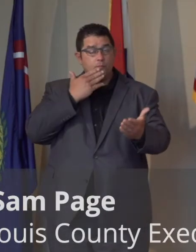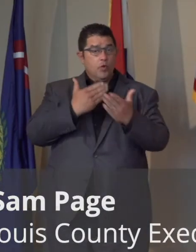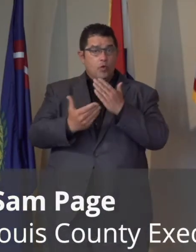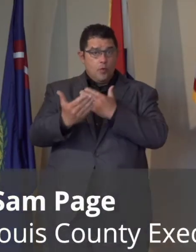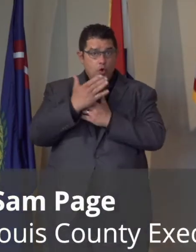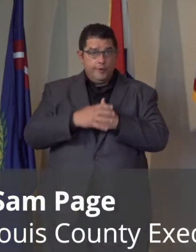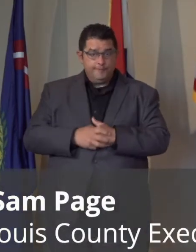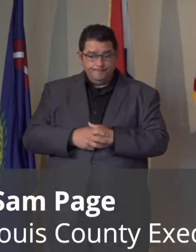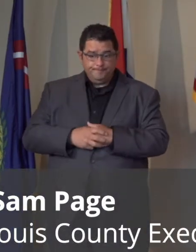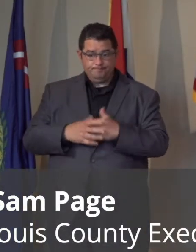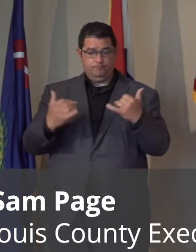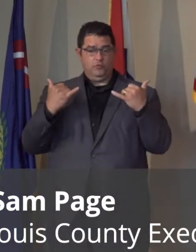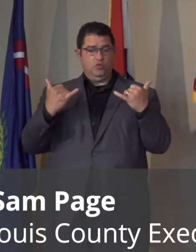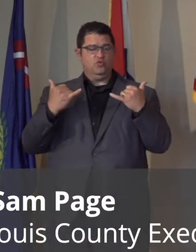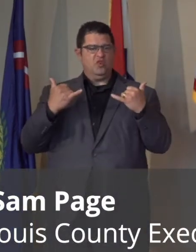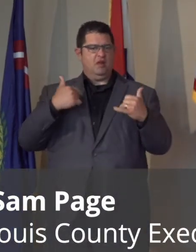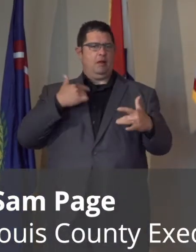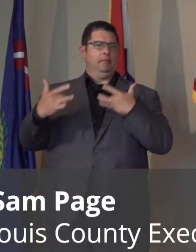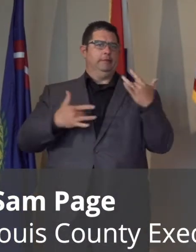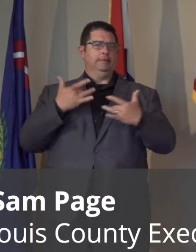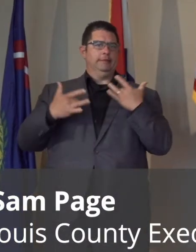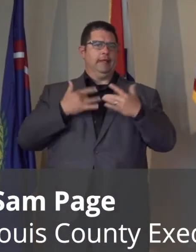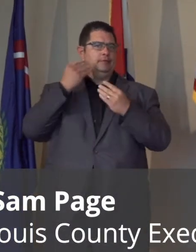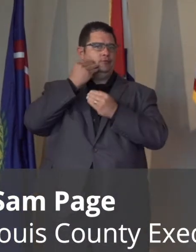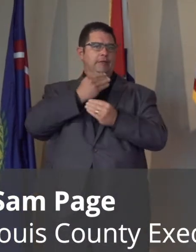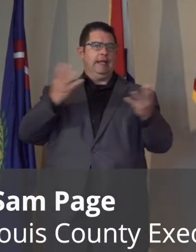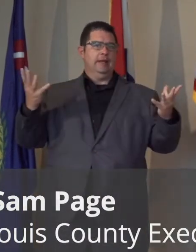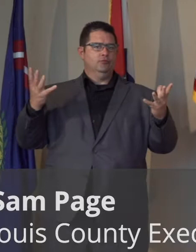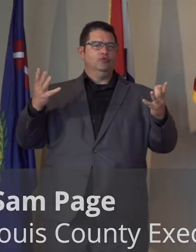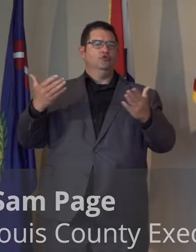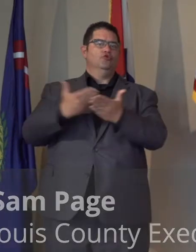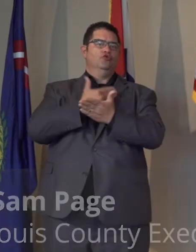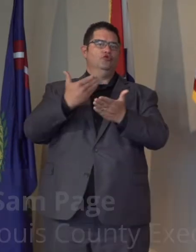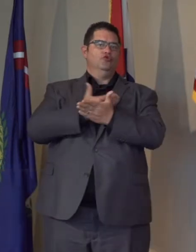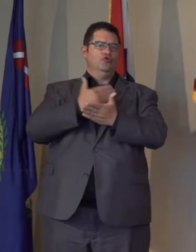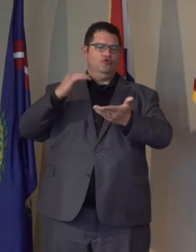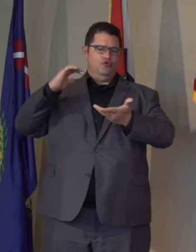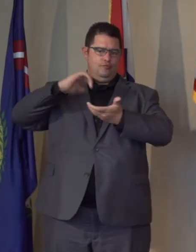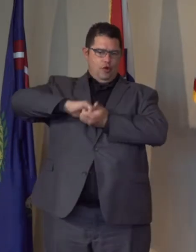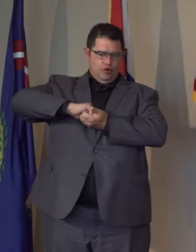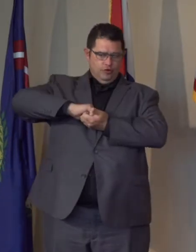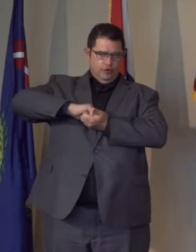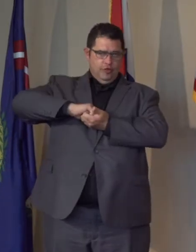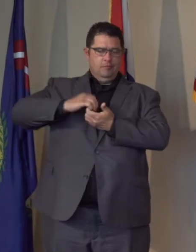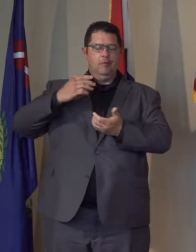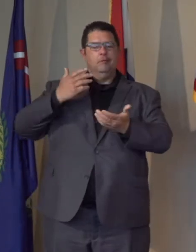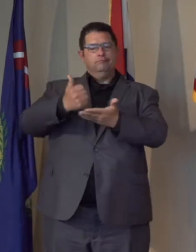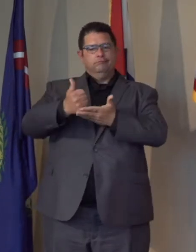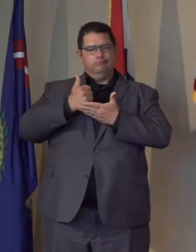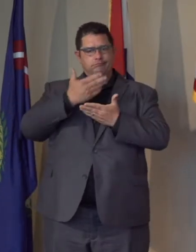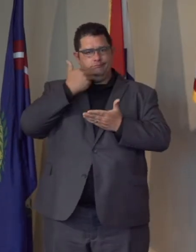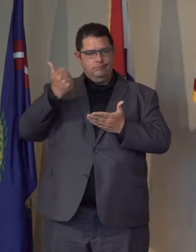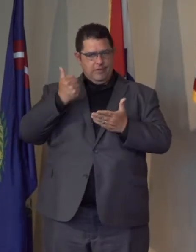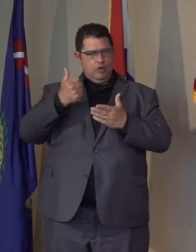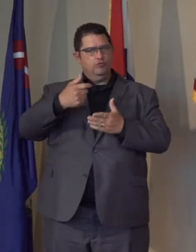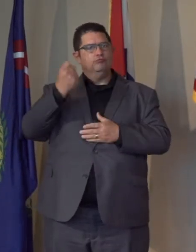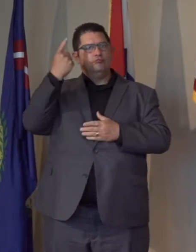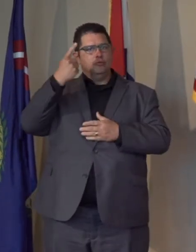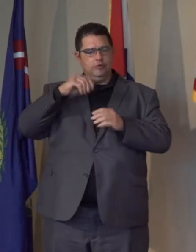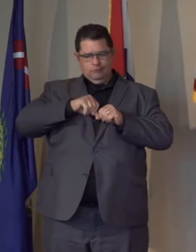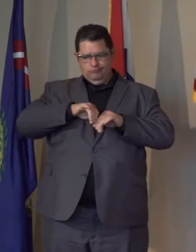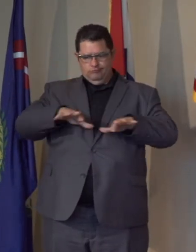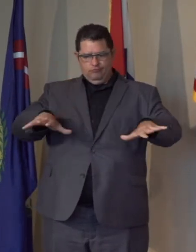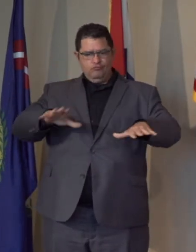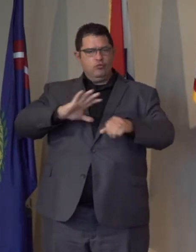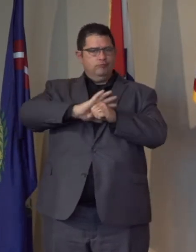Good morning. Today I'm excited to announce a new partnership that will help us better understand the spread of COVID-19